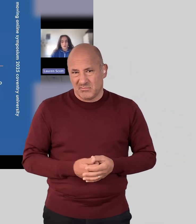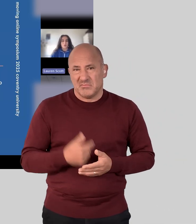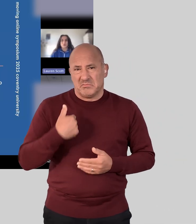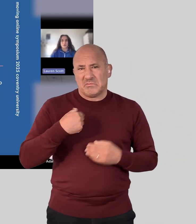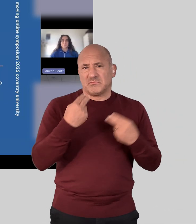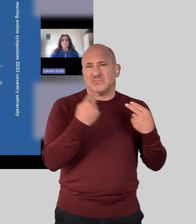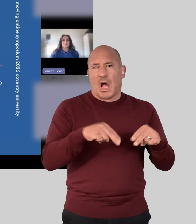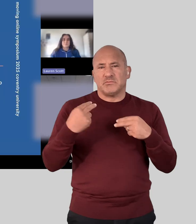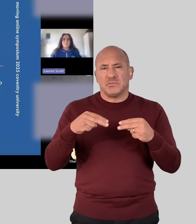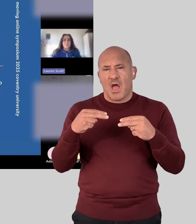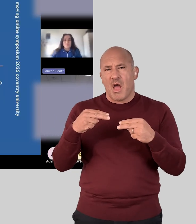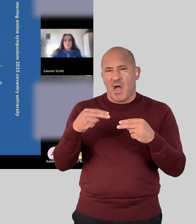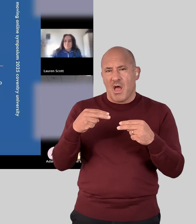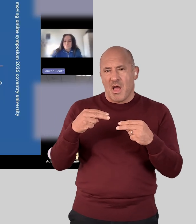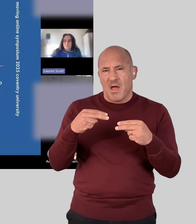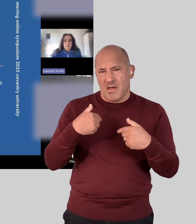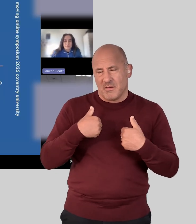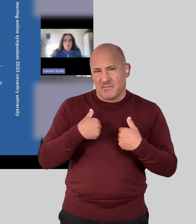the culture.